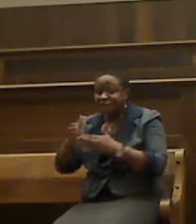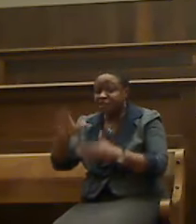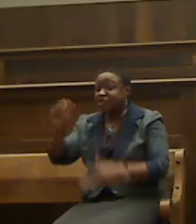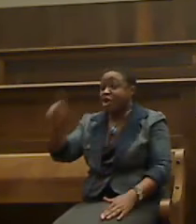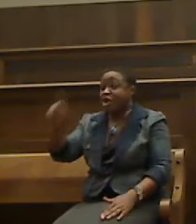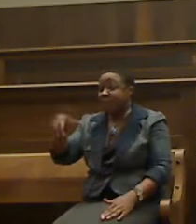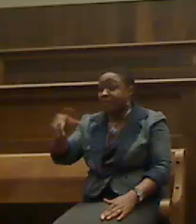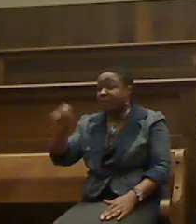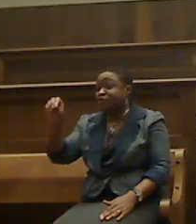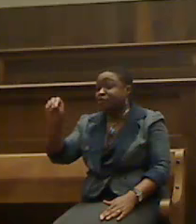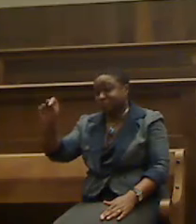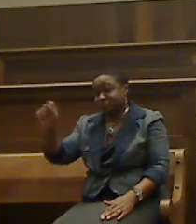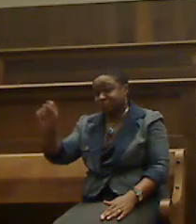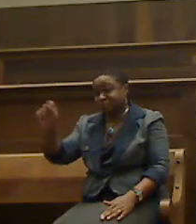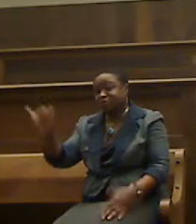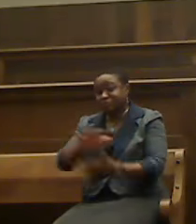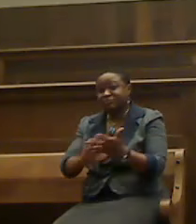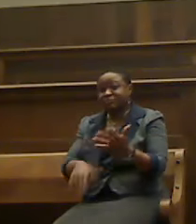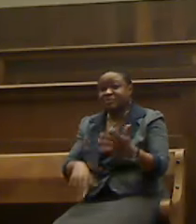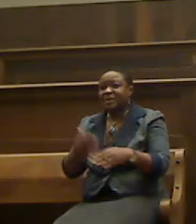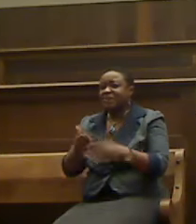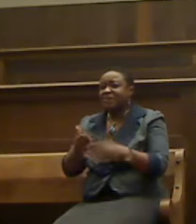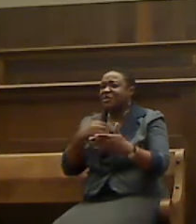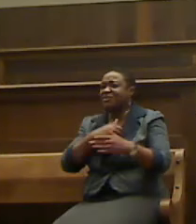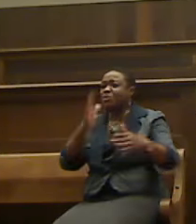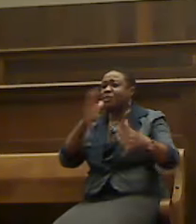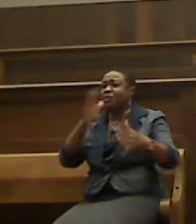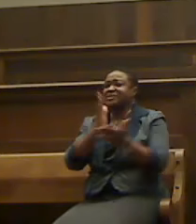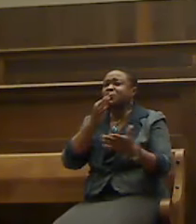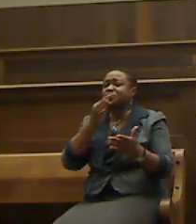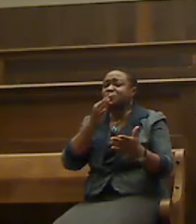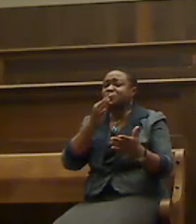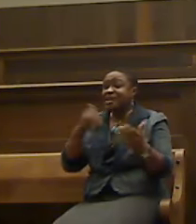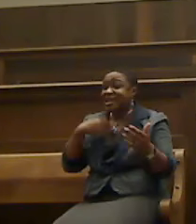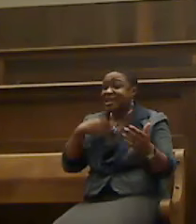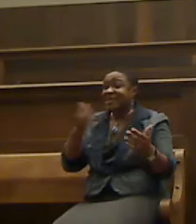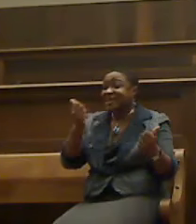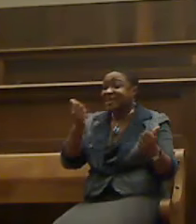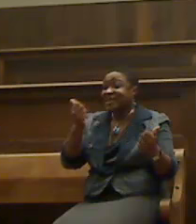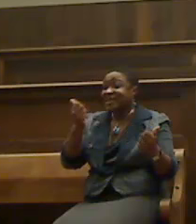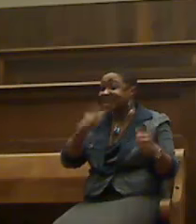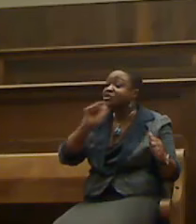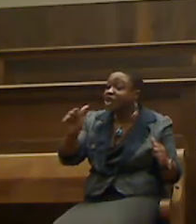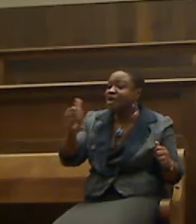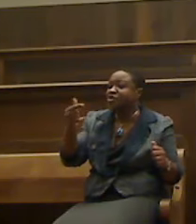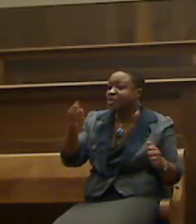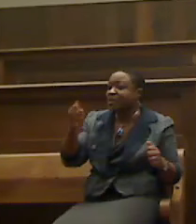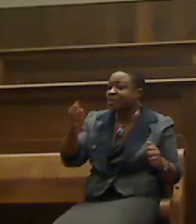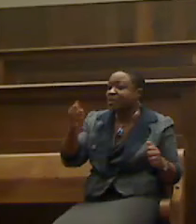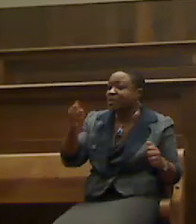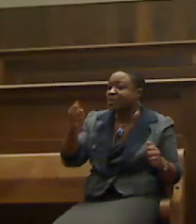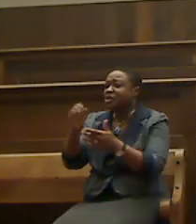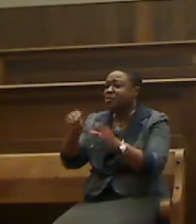Right, thank you. But now I want to ask before we go, we're going to stop in just a moment, if there are any non-GMO or anti-GMO groups